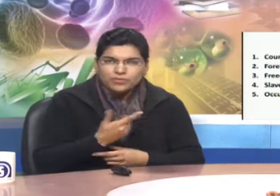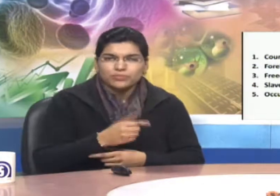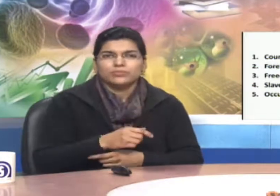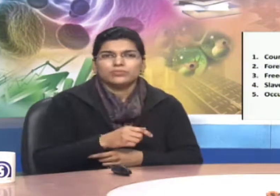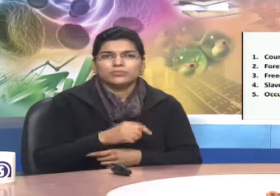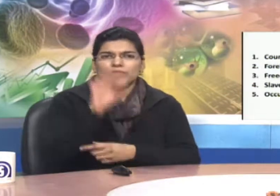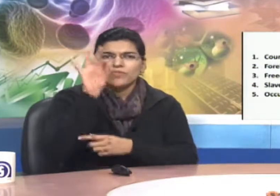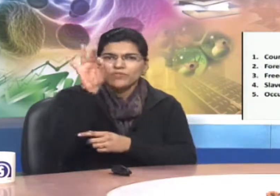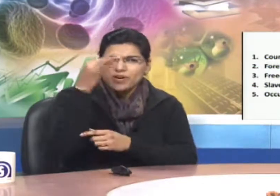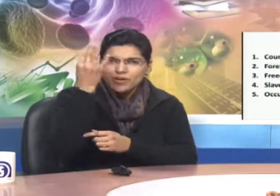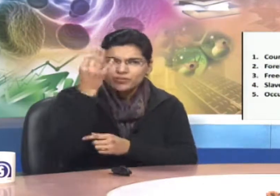Canada,